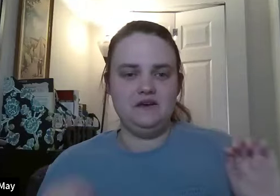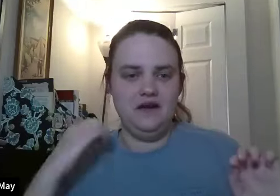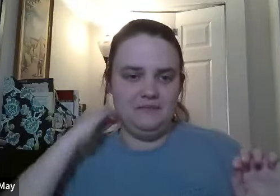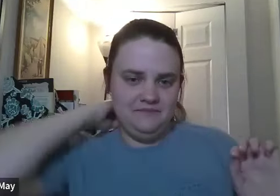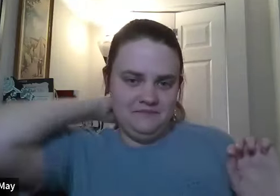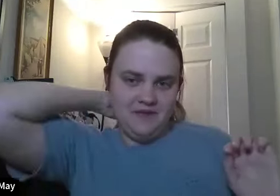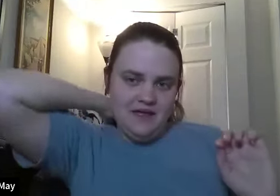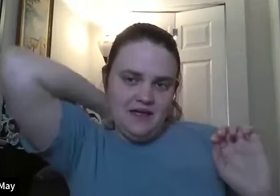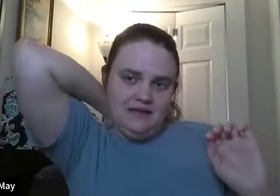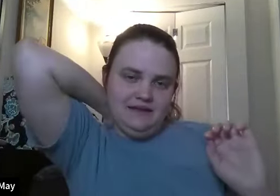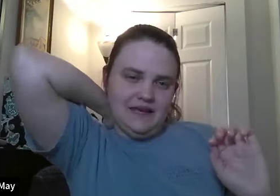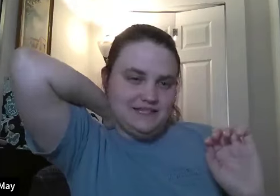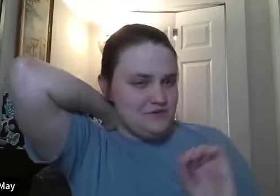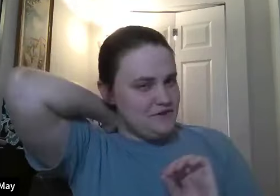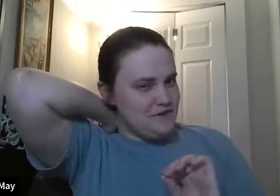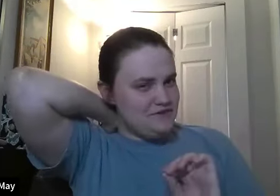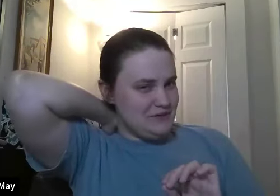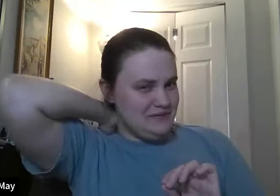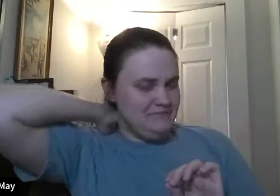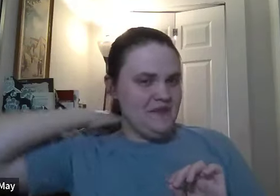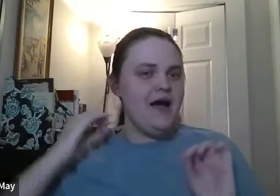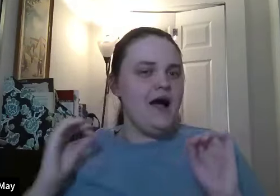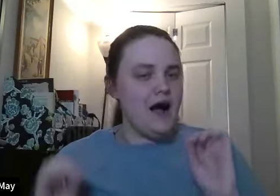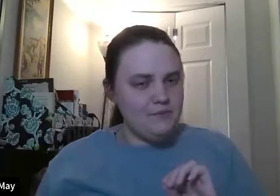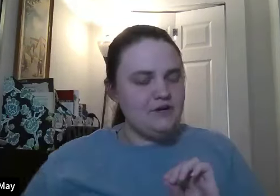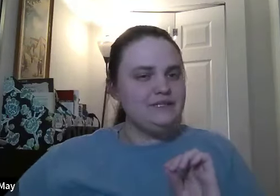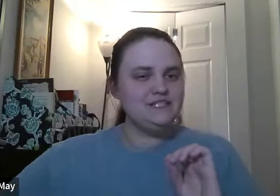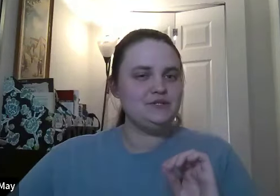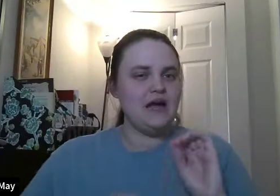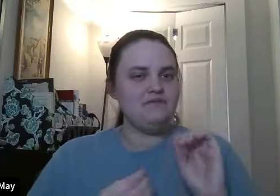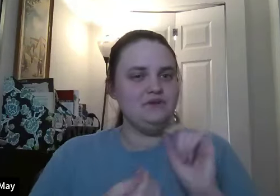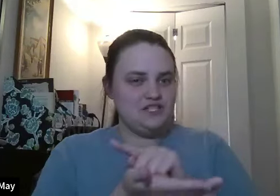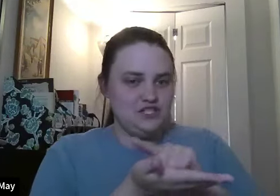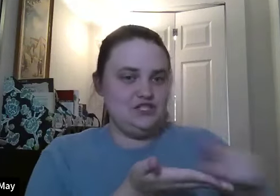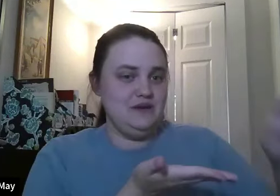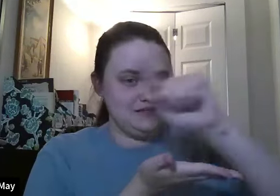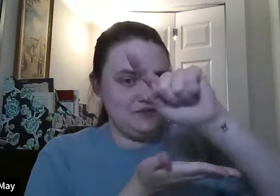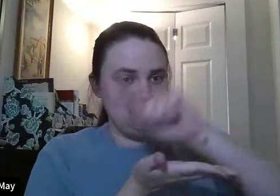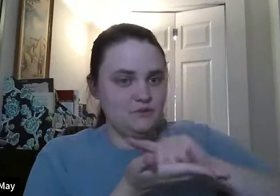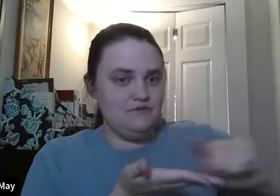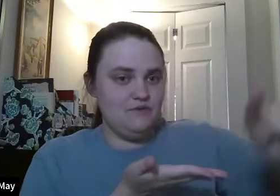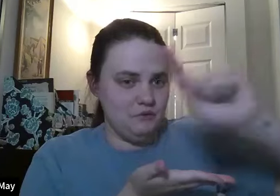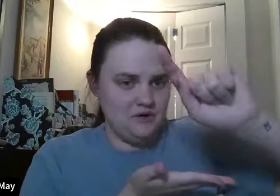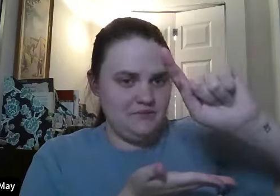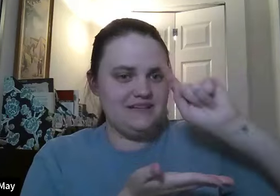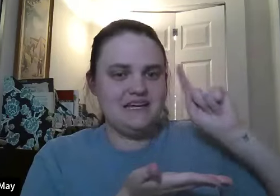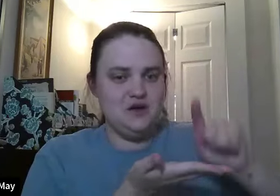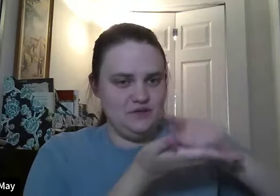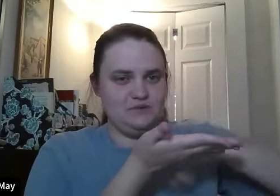Okay. Let's review those 3. I'm going to have you guys just do next week with the one forward because I know this one can